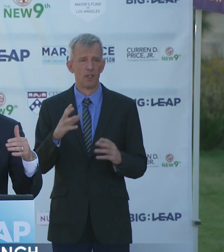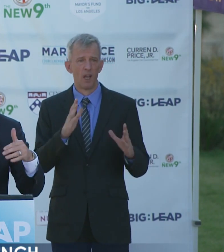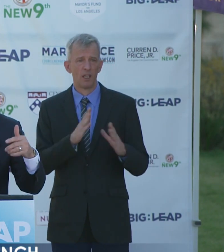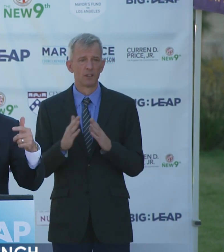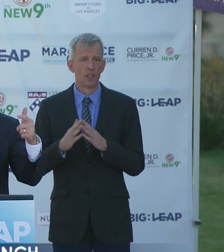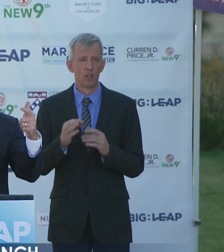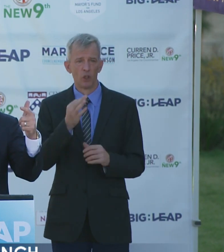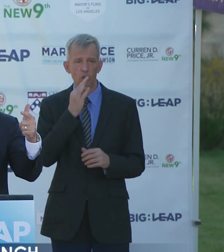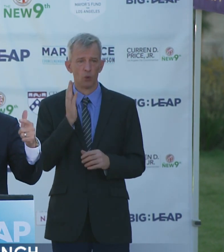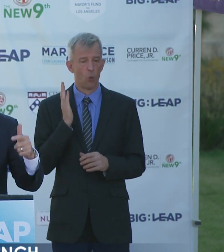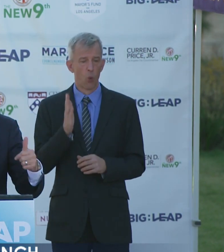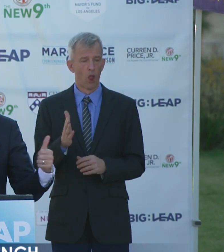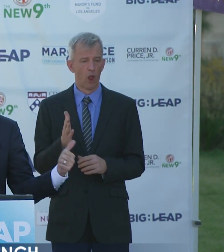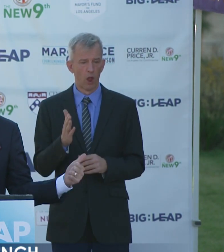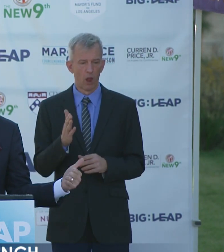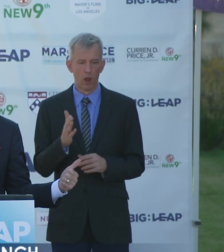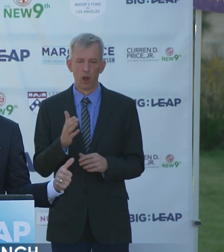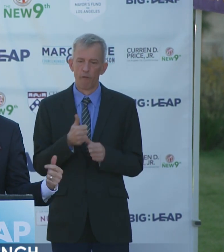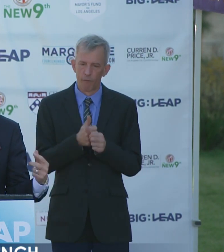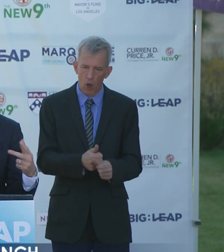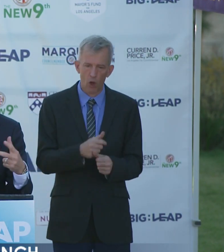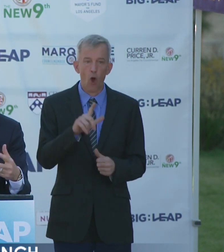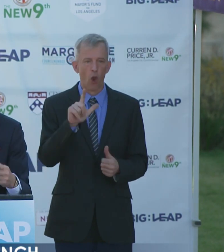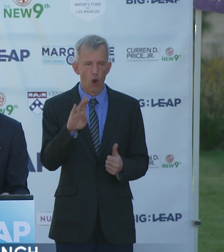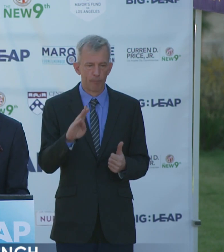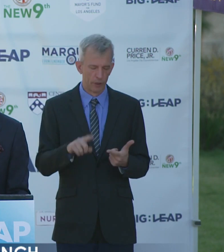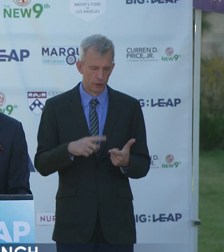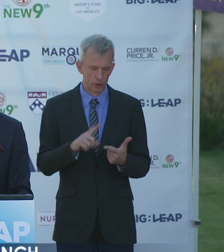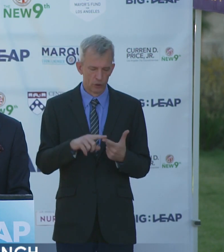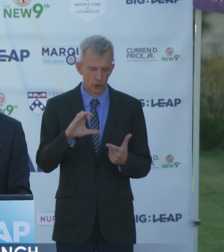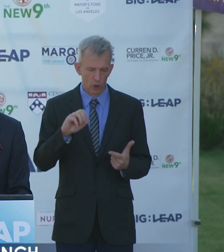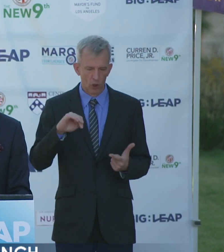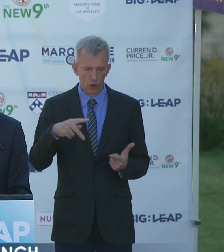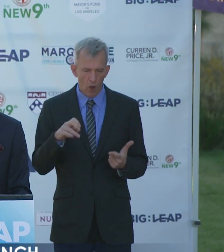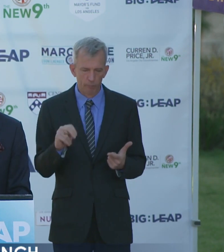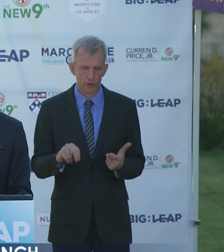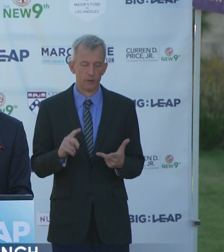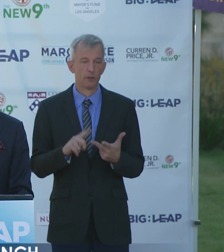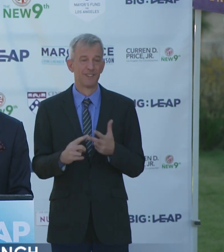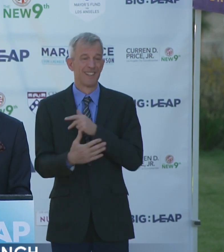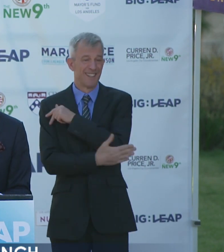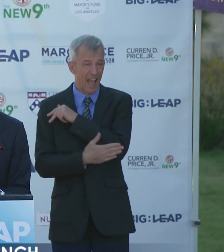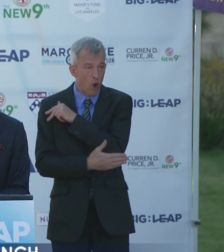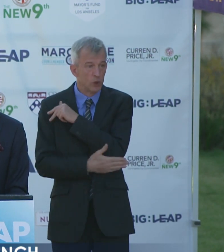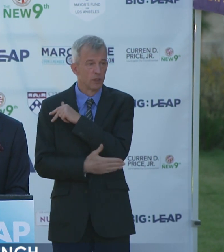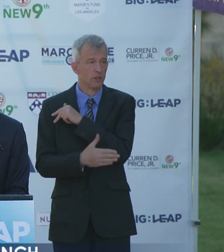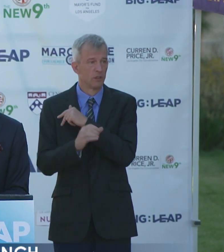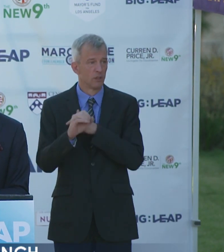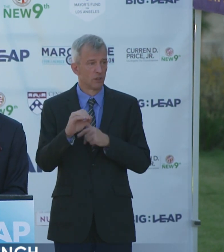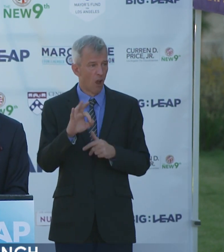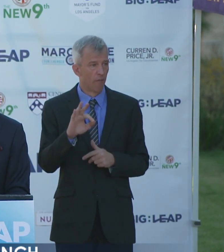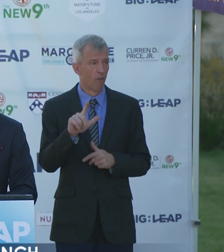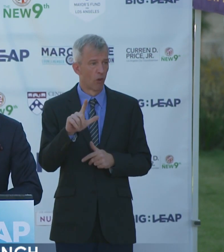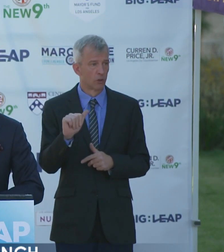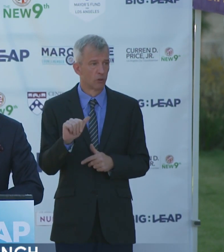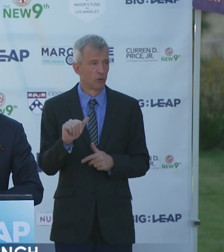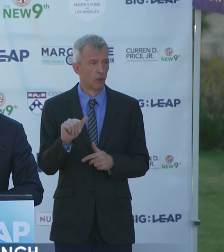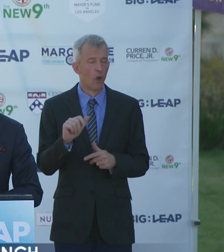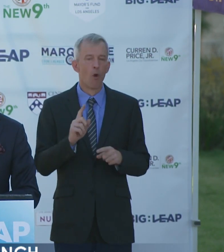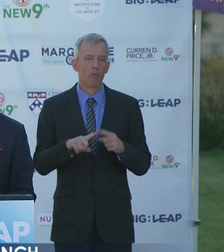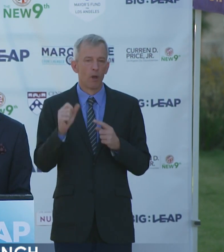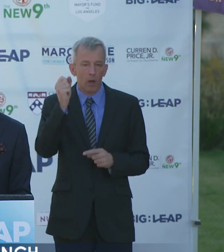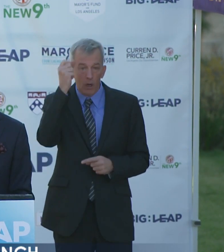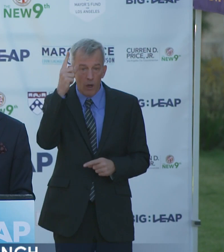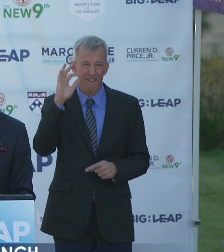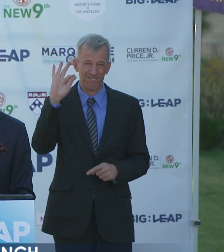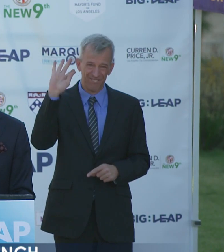will follow here. Long Beach, Compton has already begun, the county of Los Angeles and others. But we know the federal government needs to be inspired to take